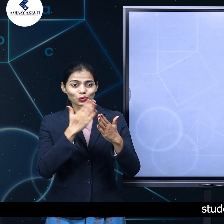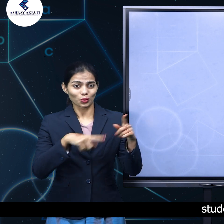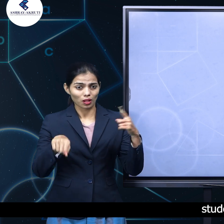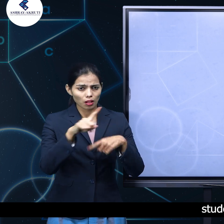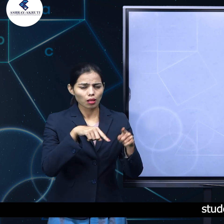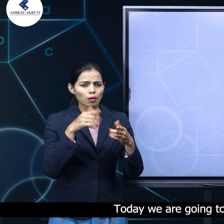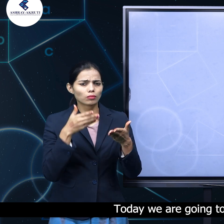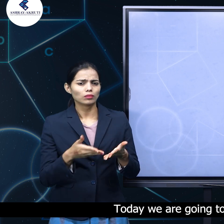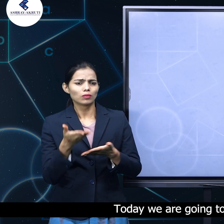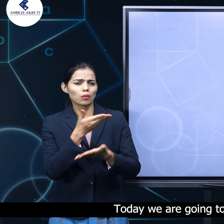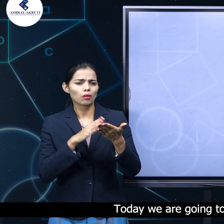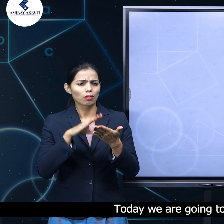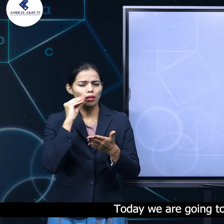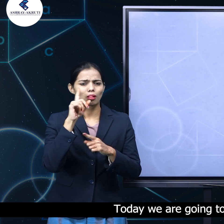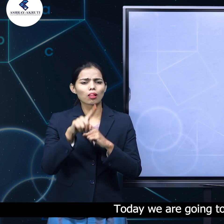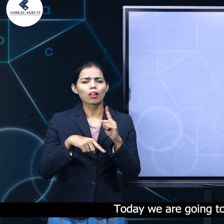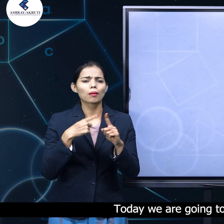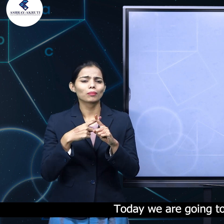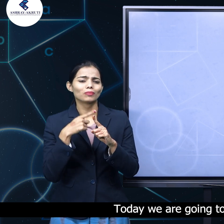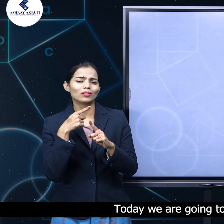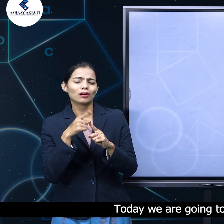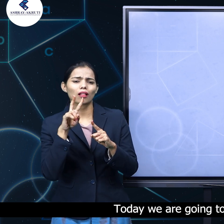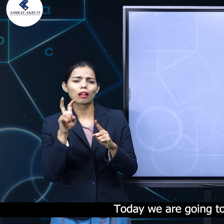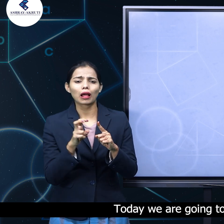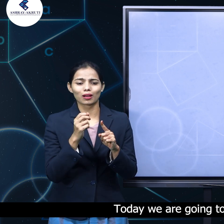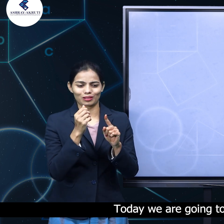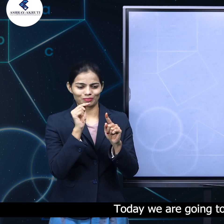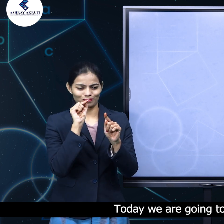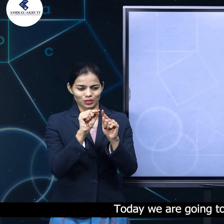Students, today we are going to learn about decimals.